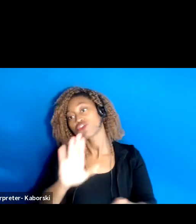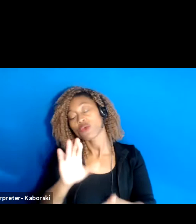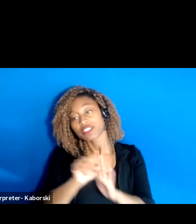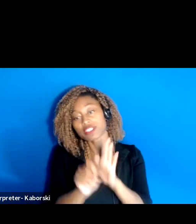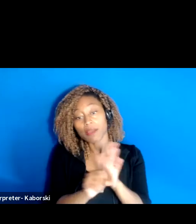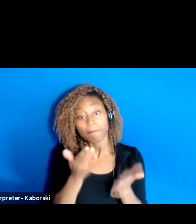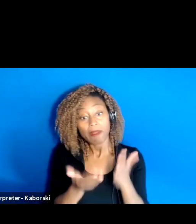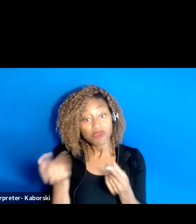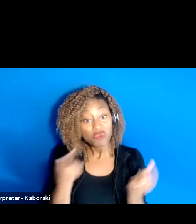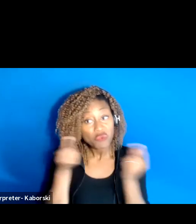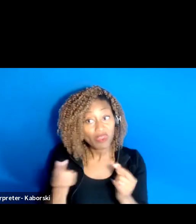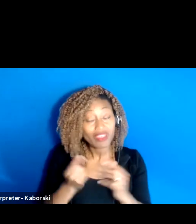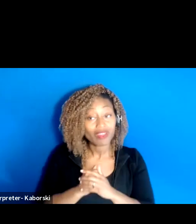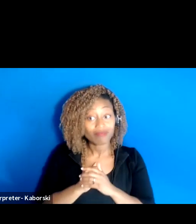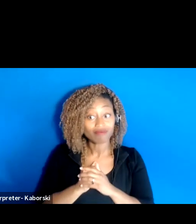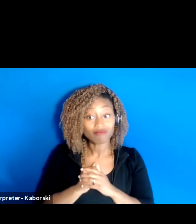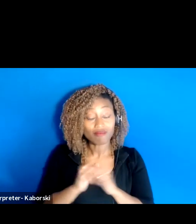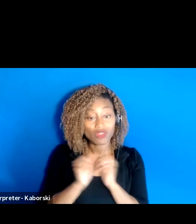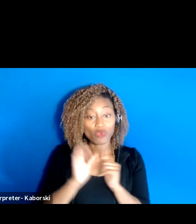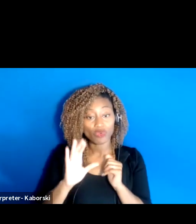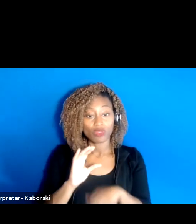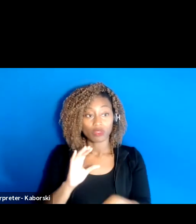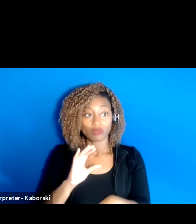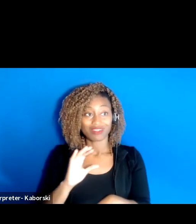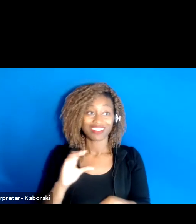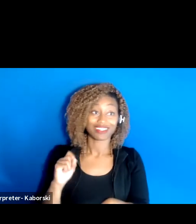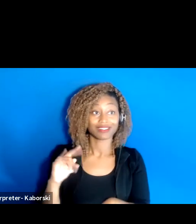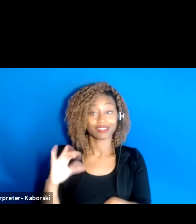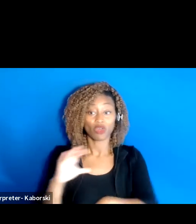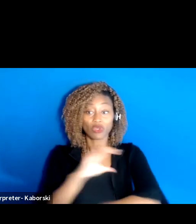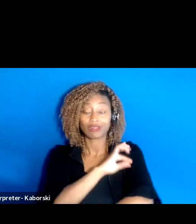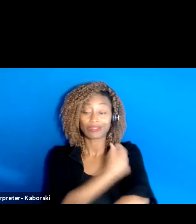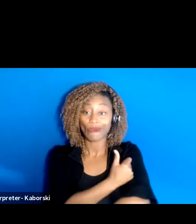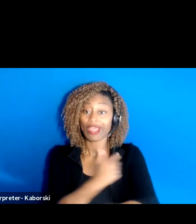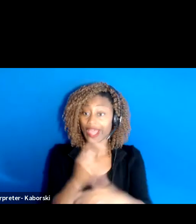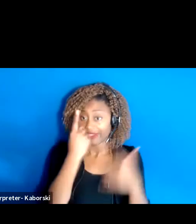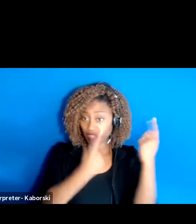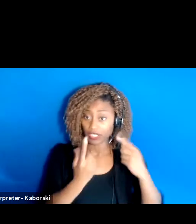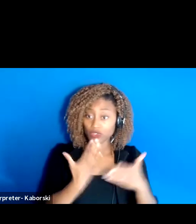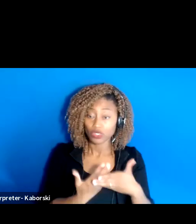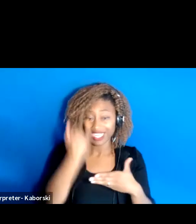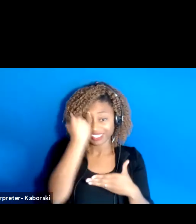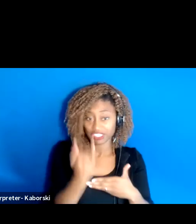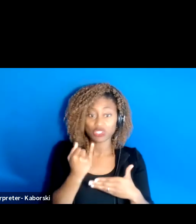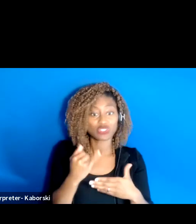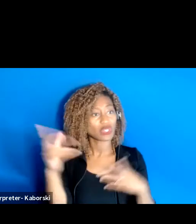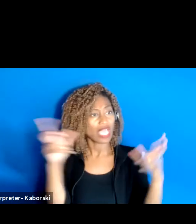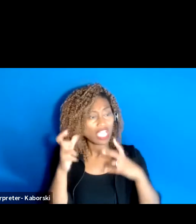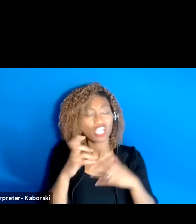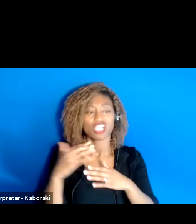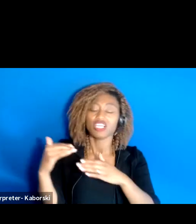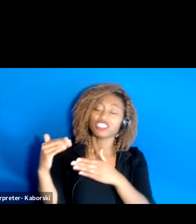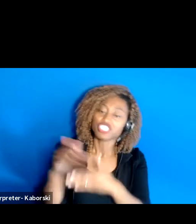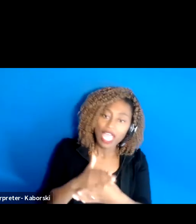be doing that, with these authorities, I think it's really good to hear and to share as peers to